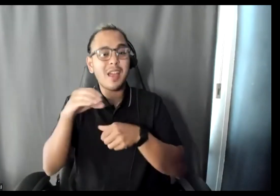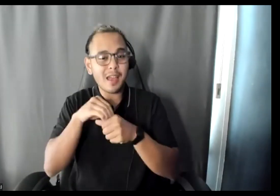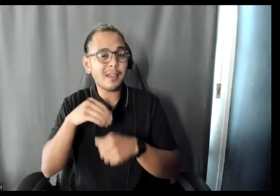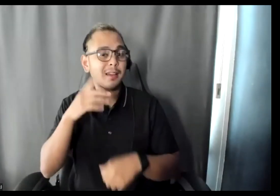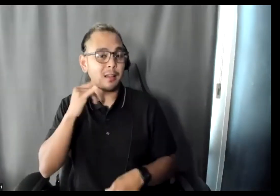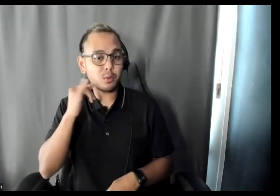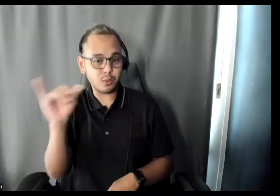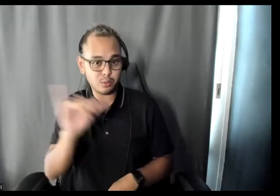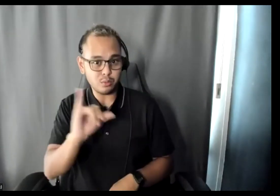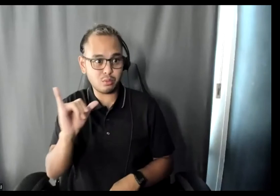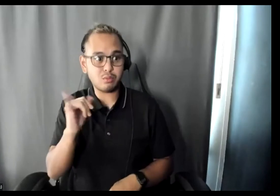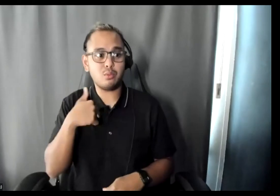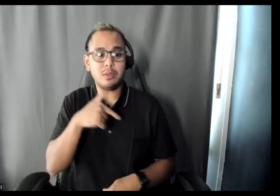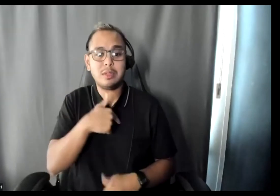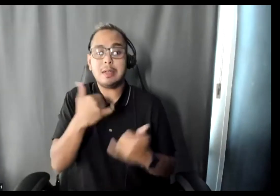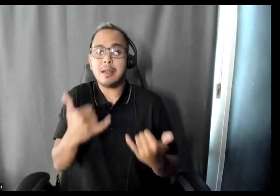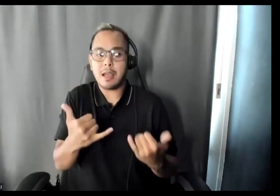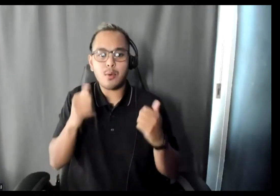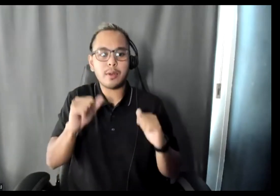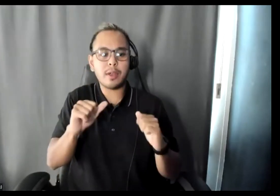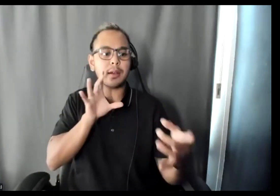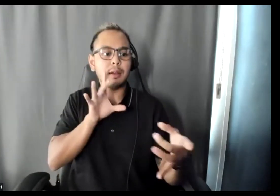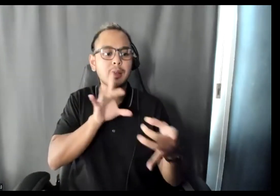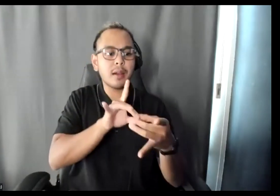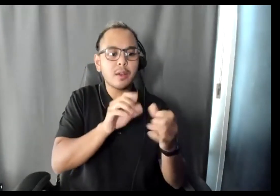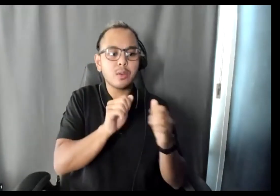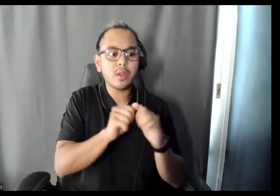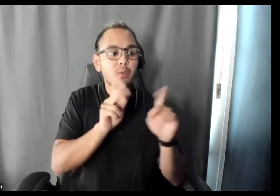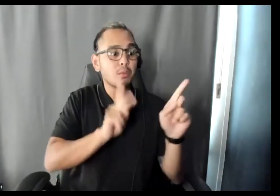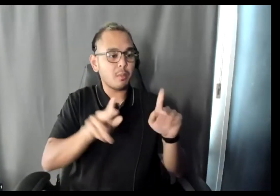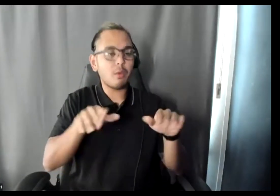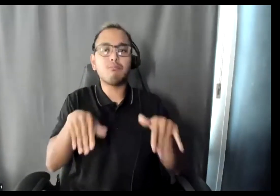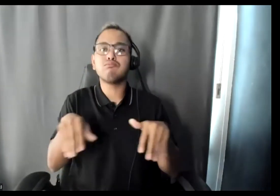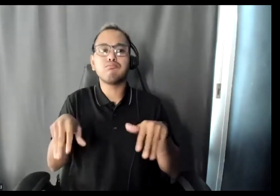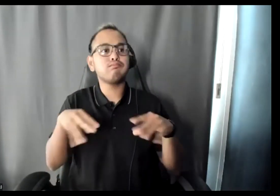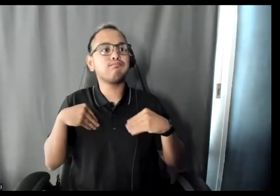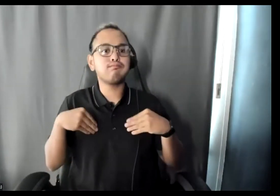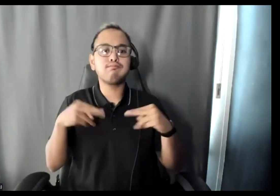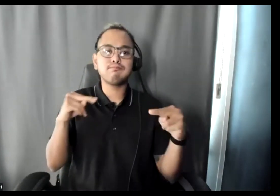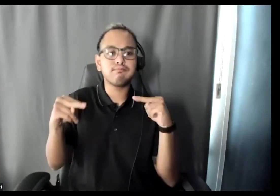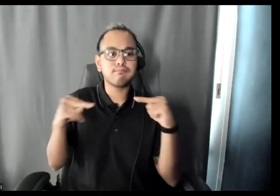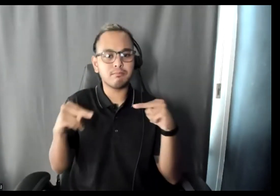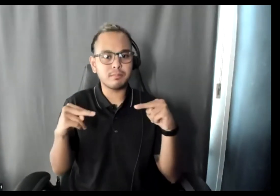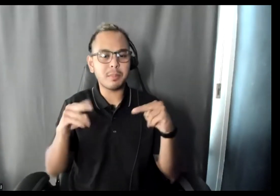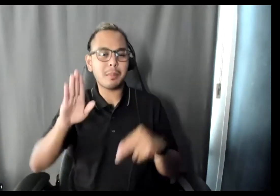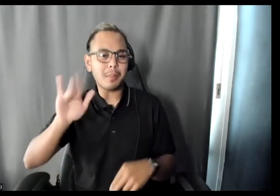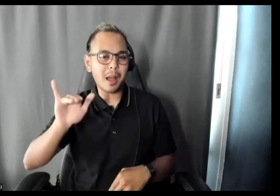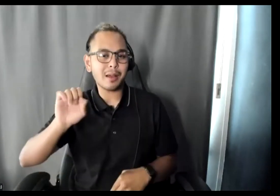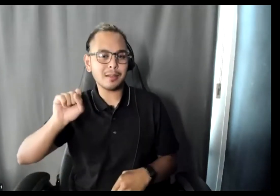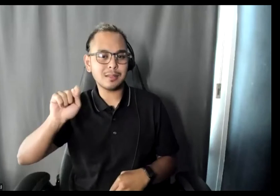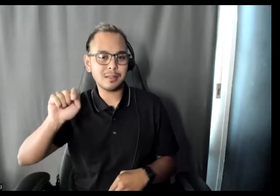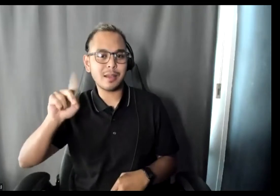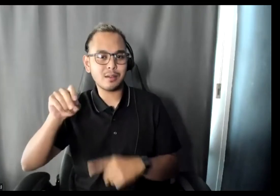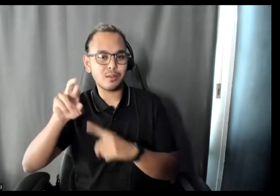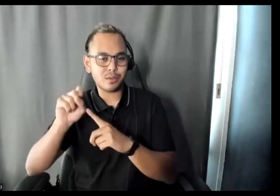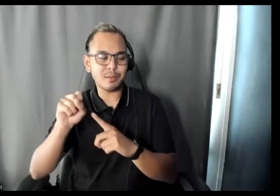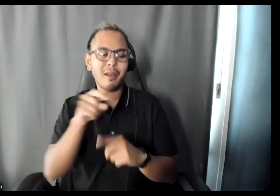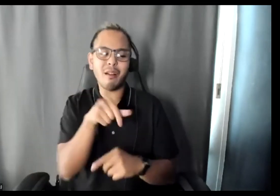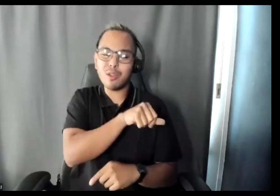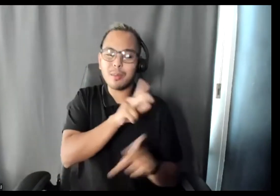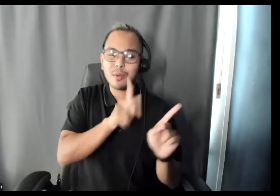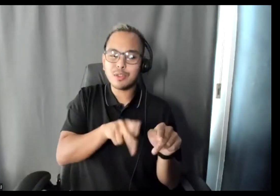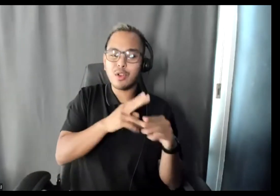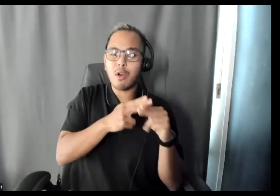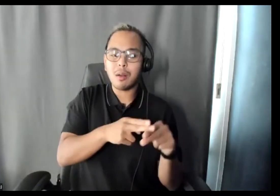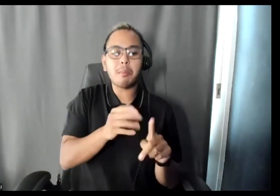our way to being able to connect to what I see as the bystanders. I think Anand in her presentation called it, for her, the persuadables. I call them the bystanders.